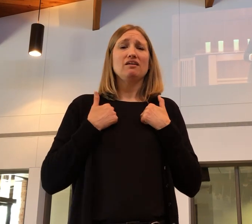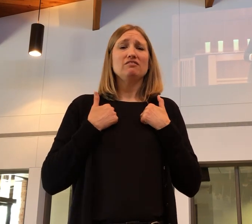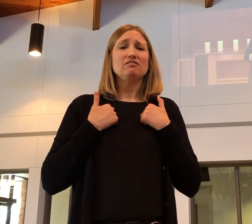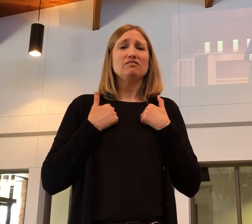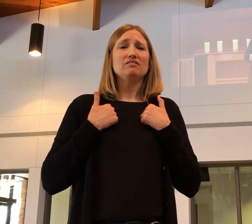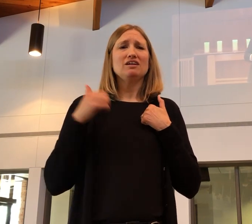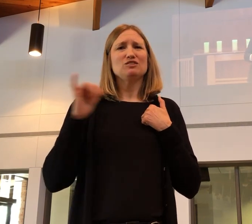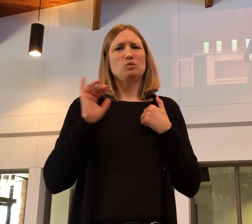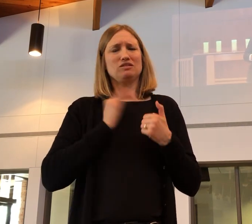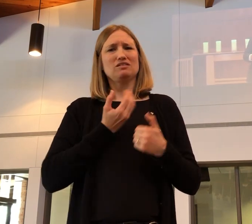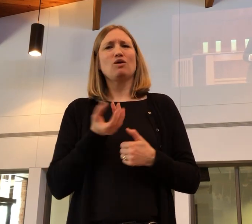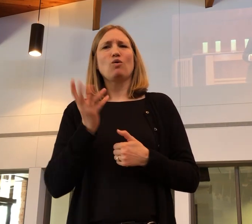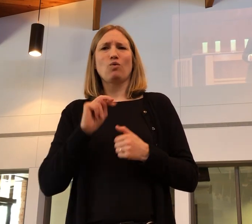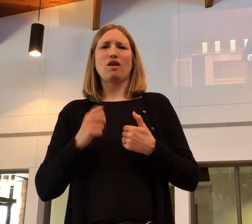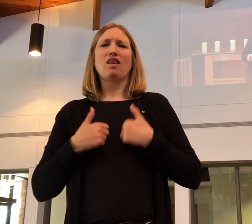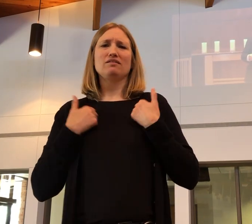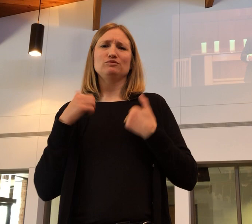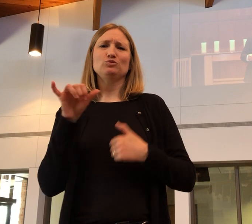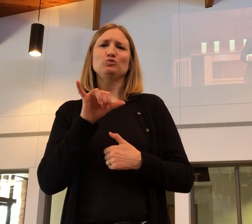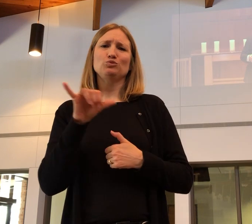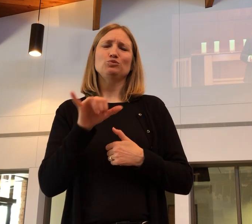own lives as well.